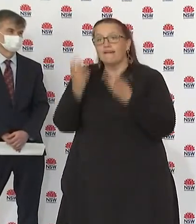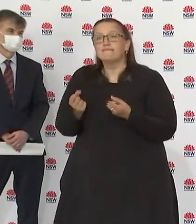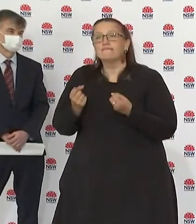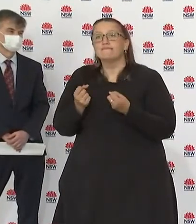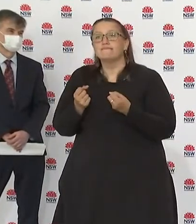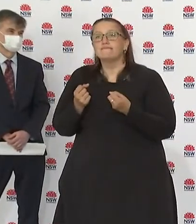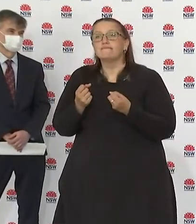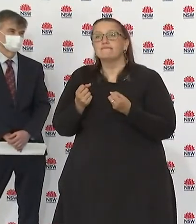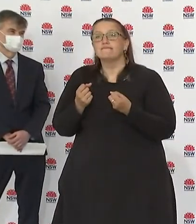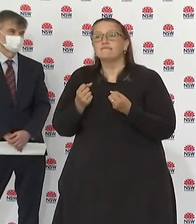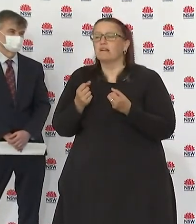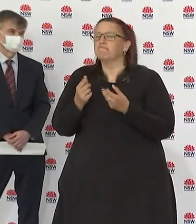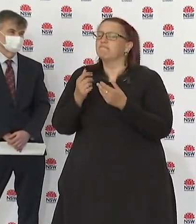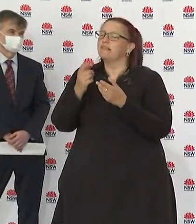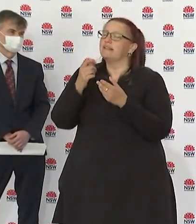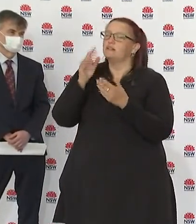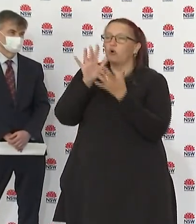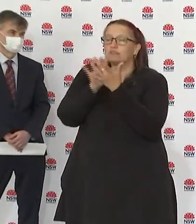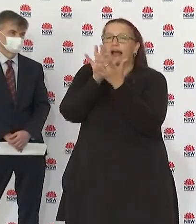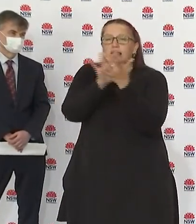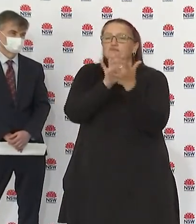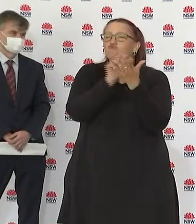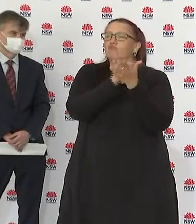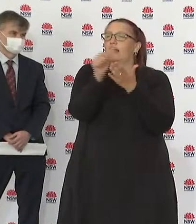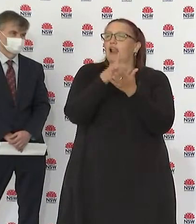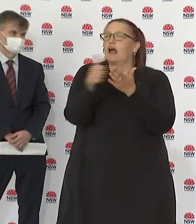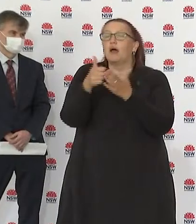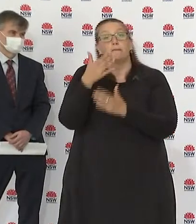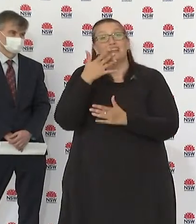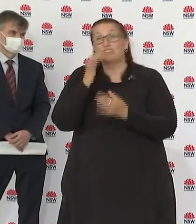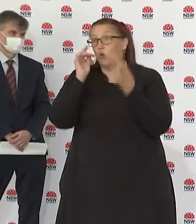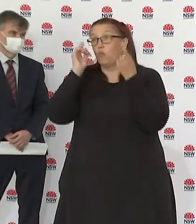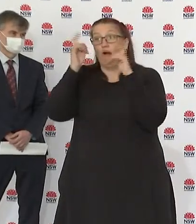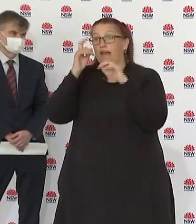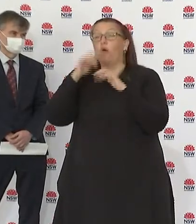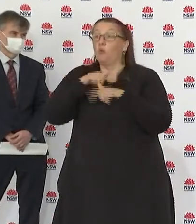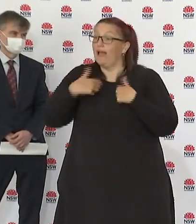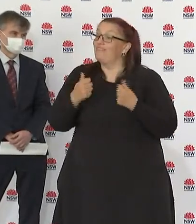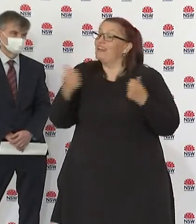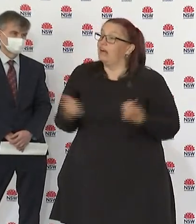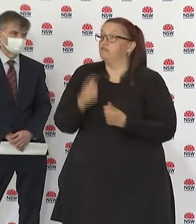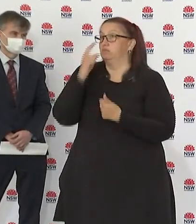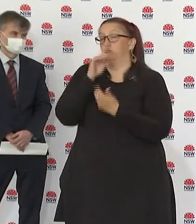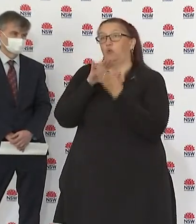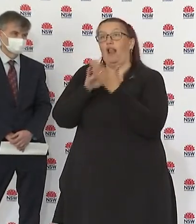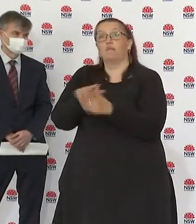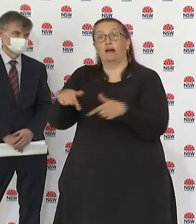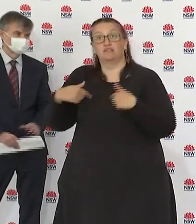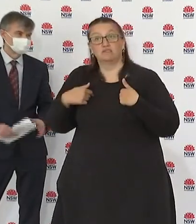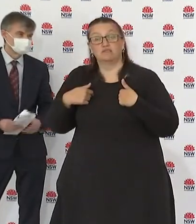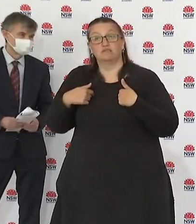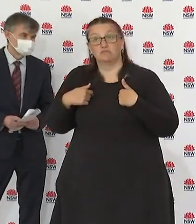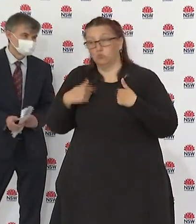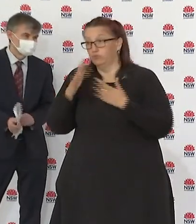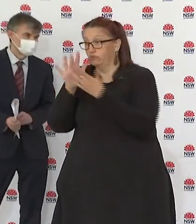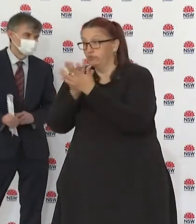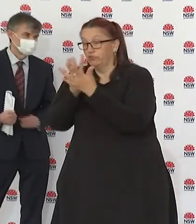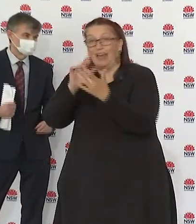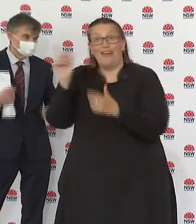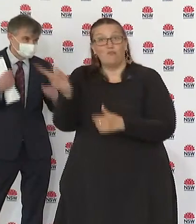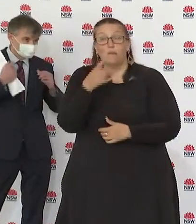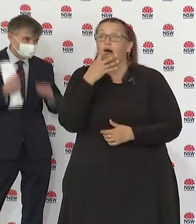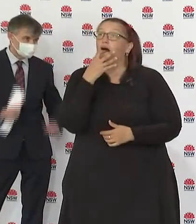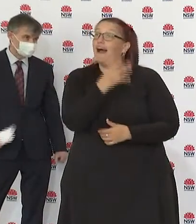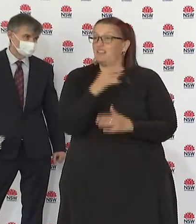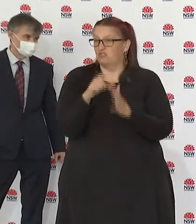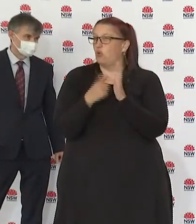the public should not be concerned about our ability to resource what we need. However, I will ask Dr. McIntyre to speak about